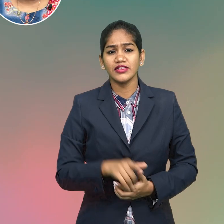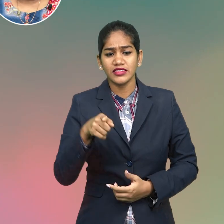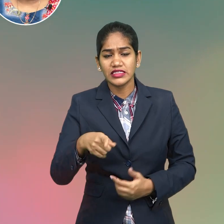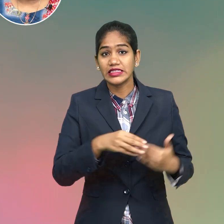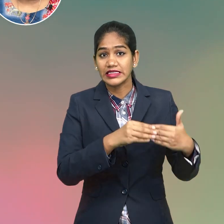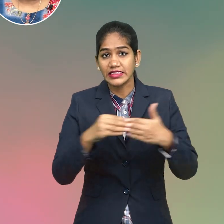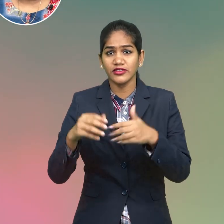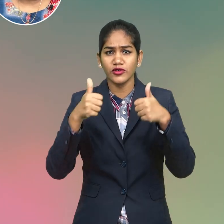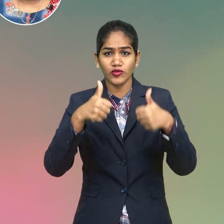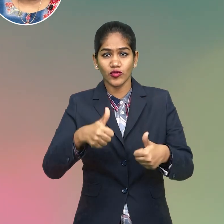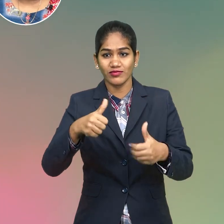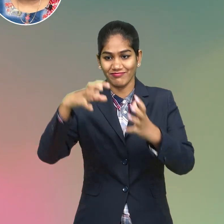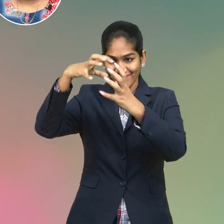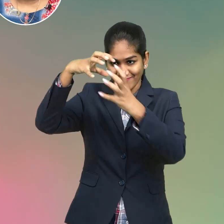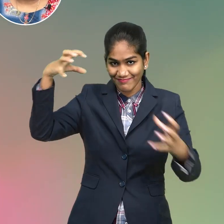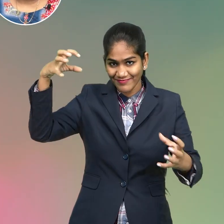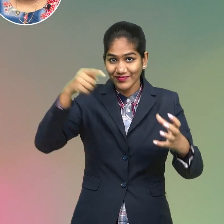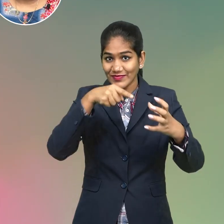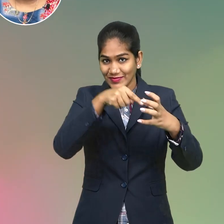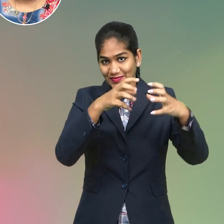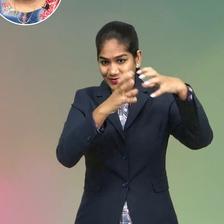tend to be good reflectors.